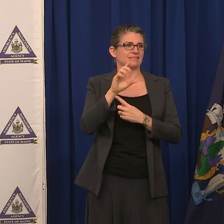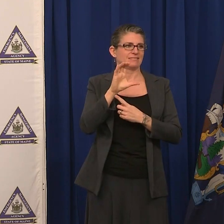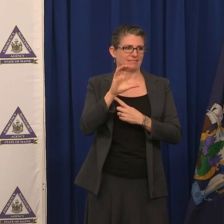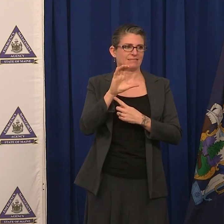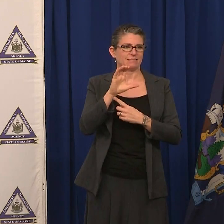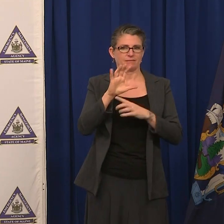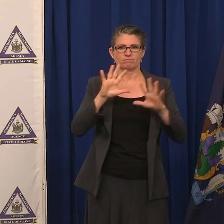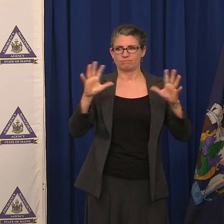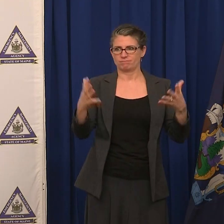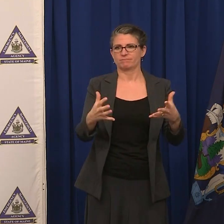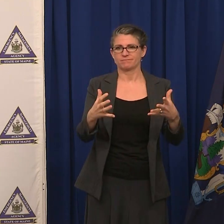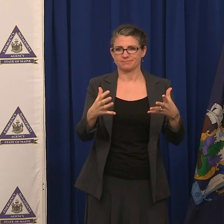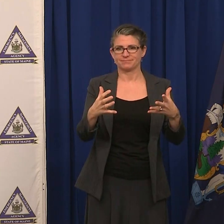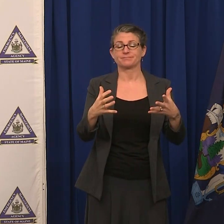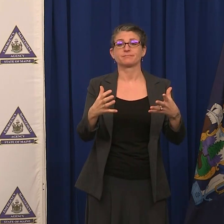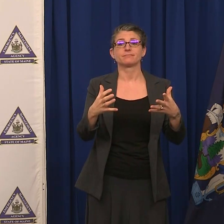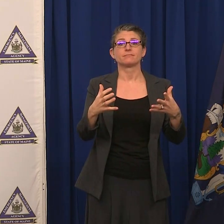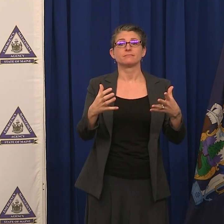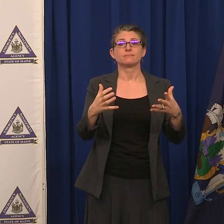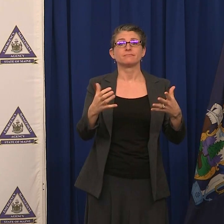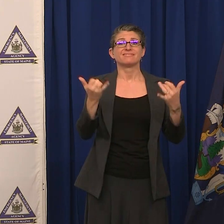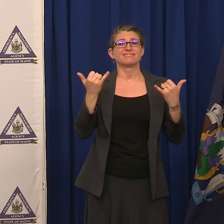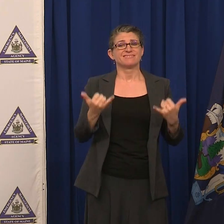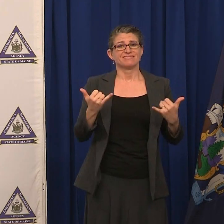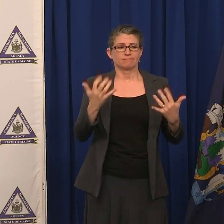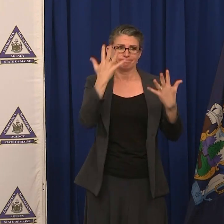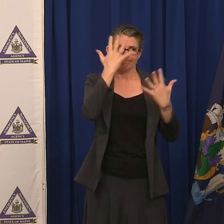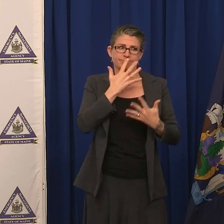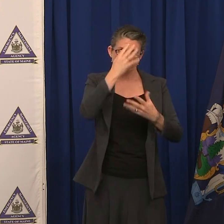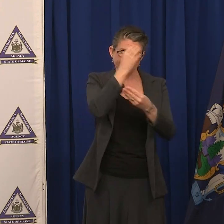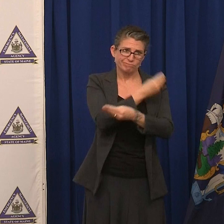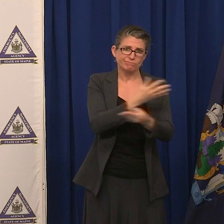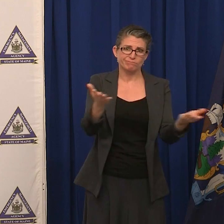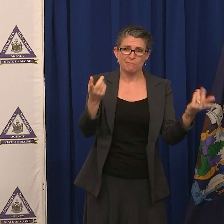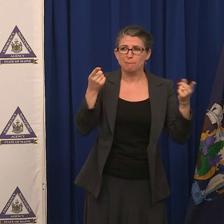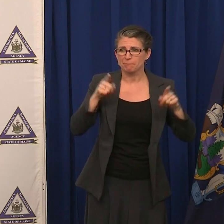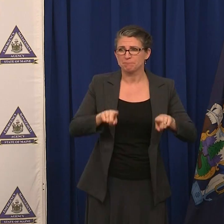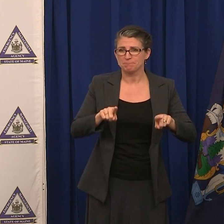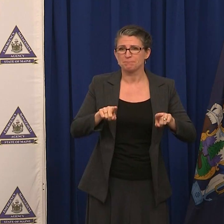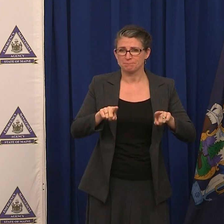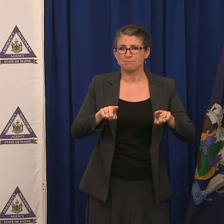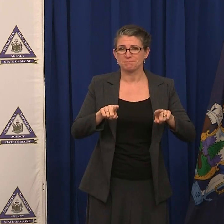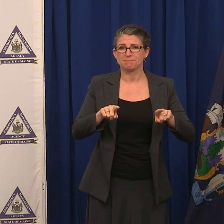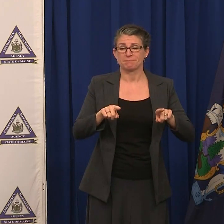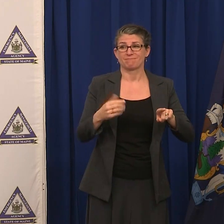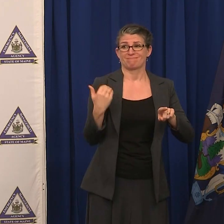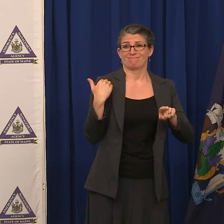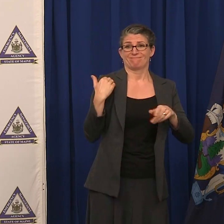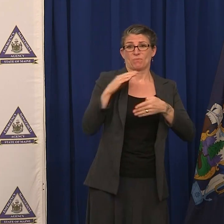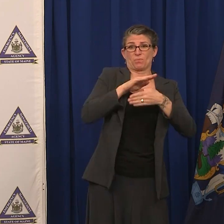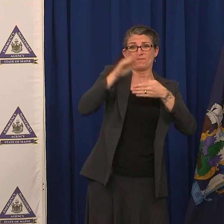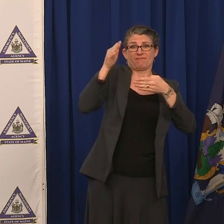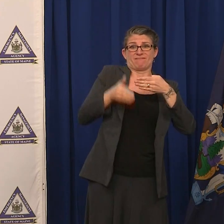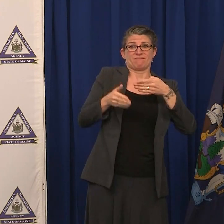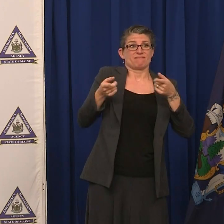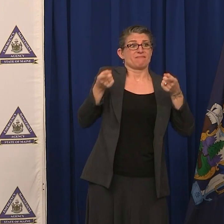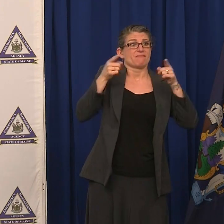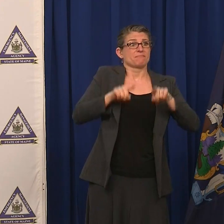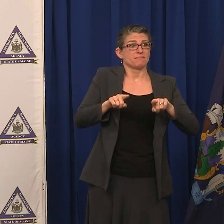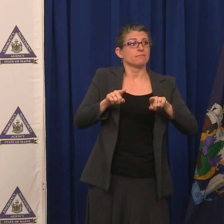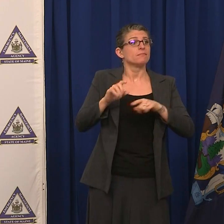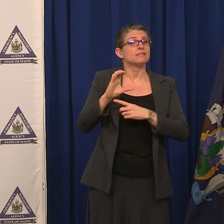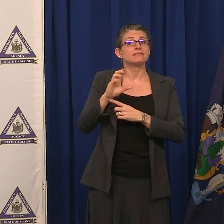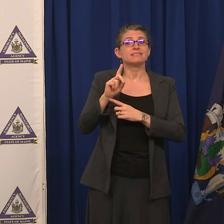begin today's briefing on a sad note. Over the weekend, the Maine Center for Disease Control and